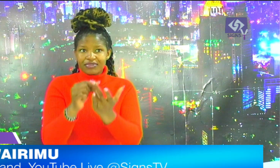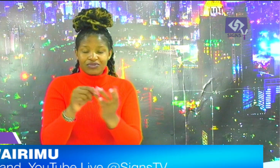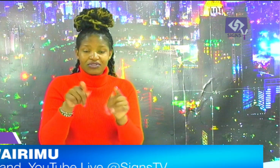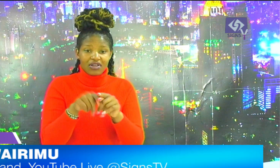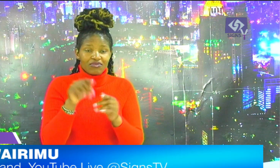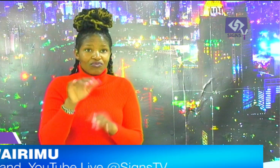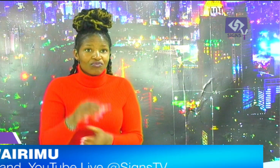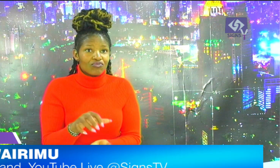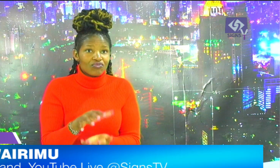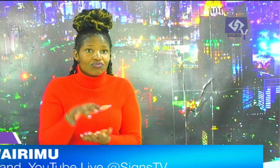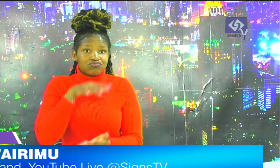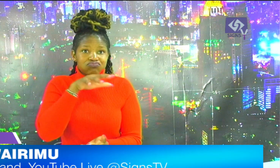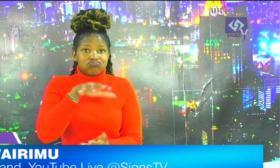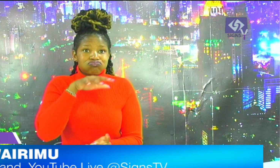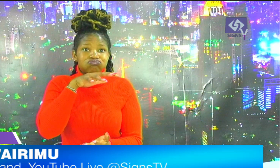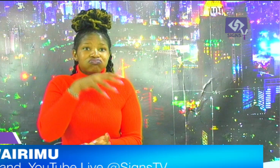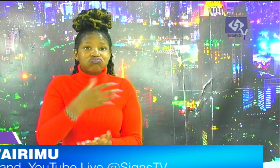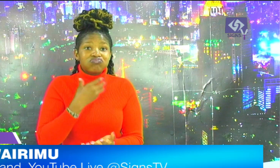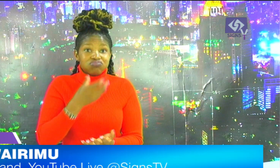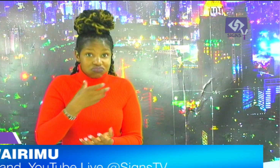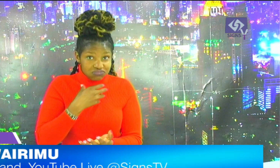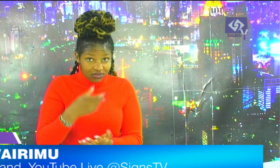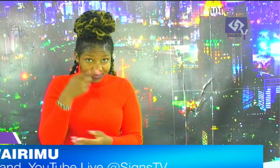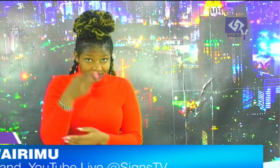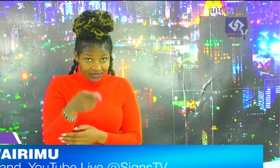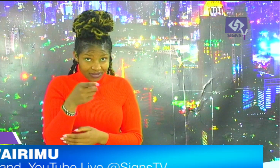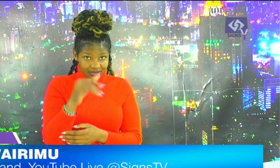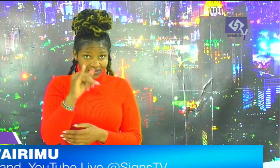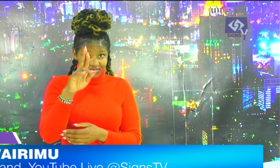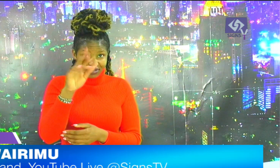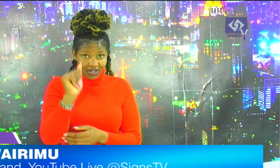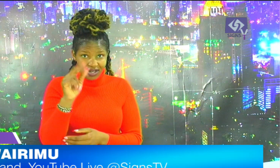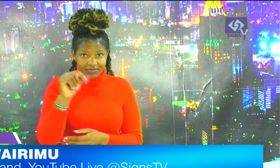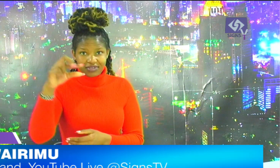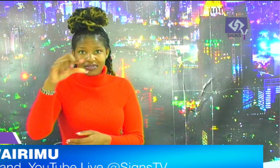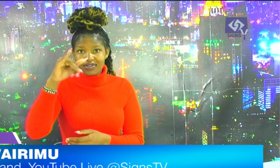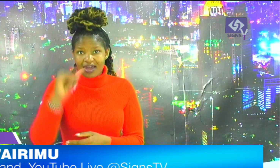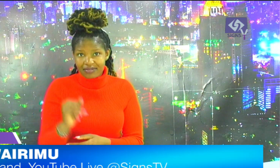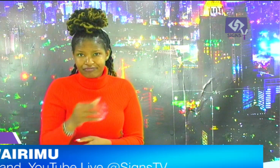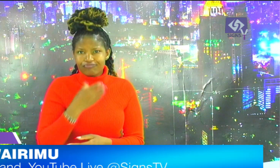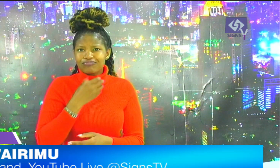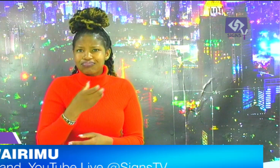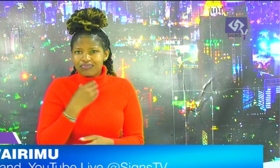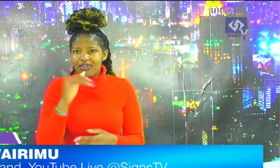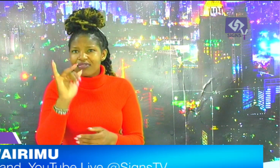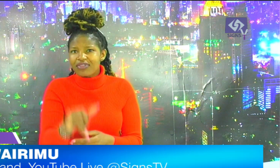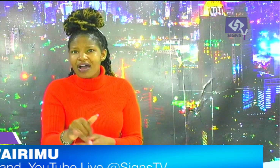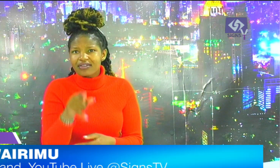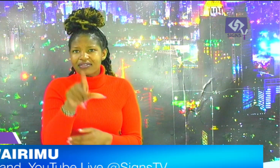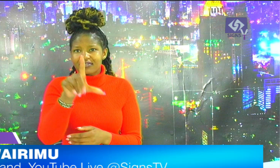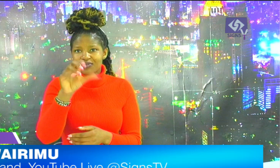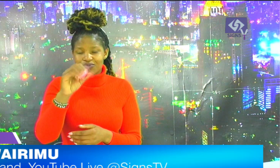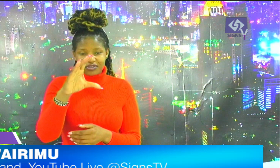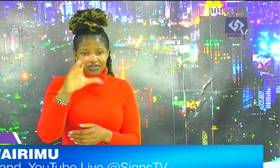pigeon, and a rare species of frog, that locals claim to be one